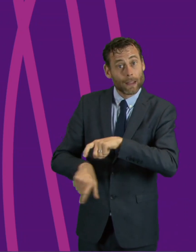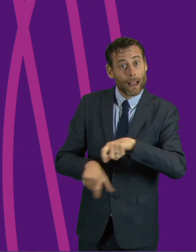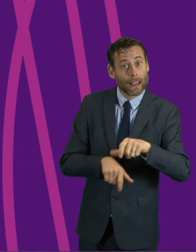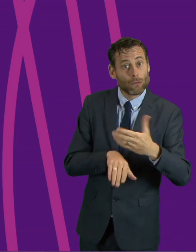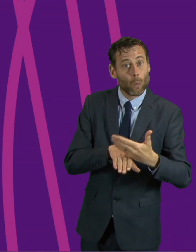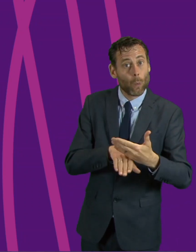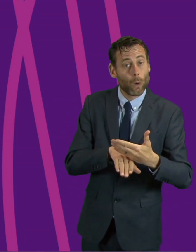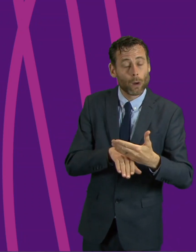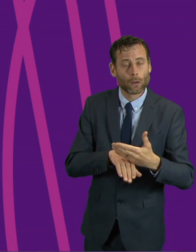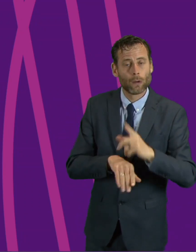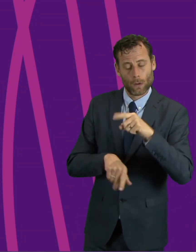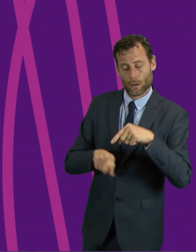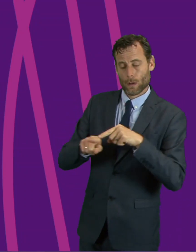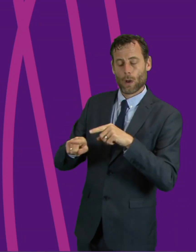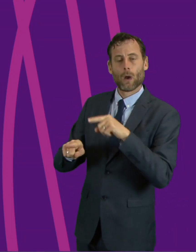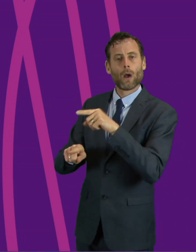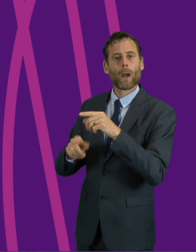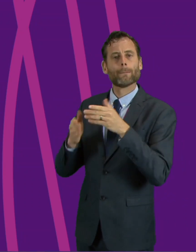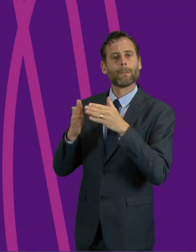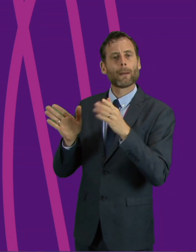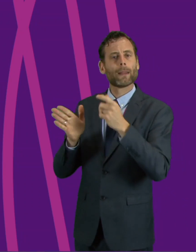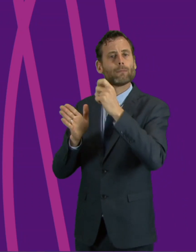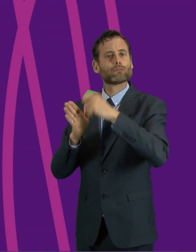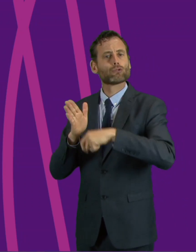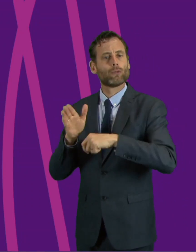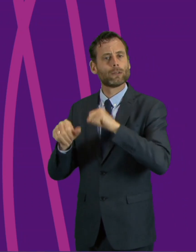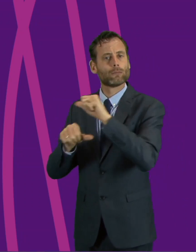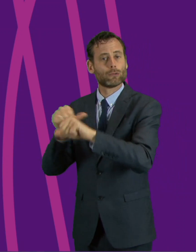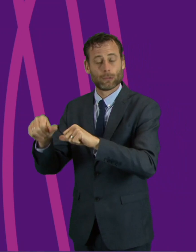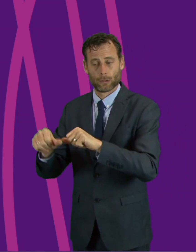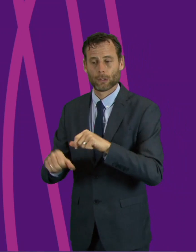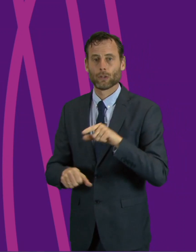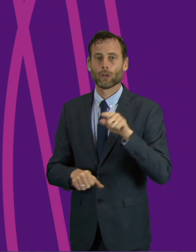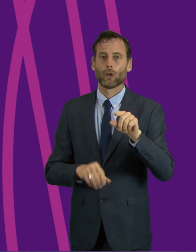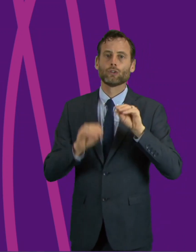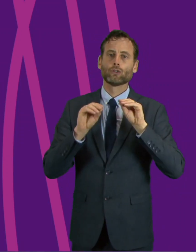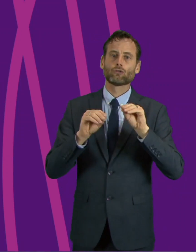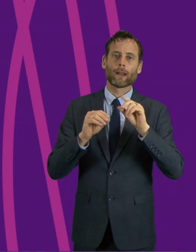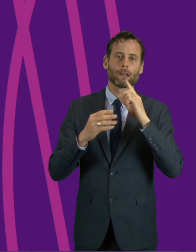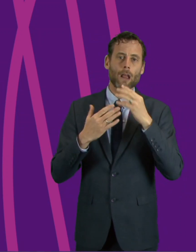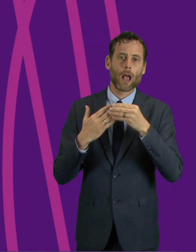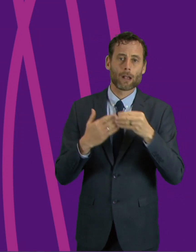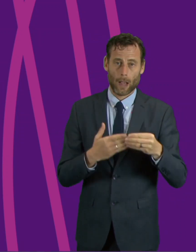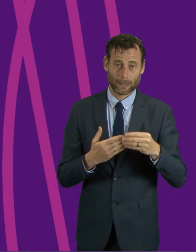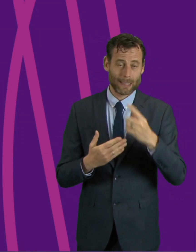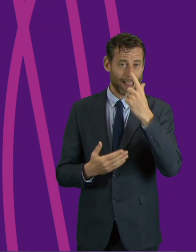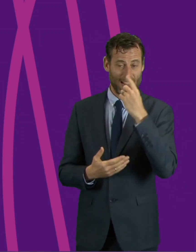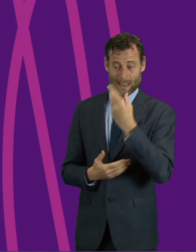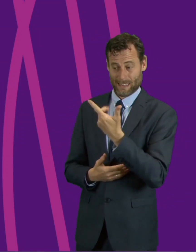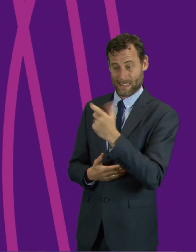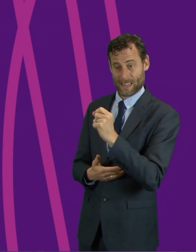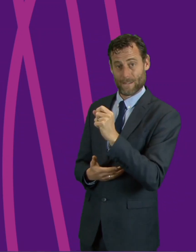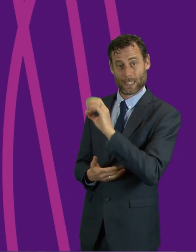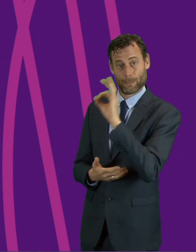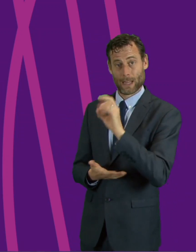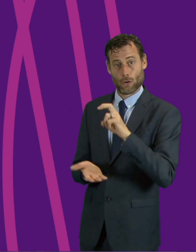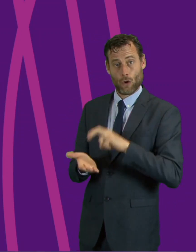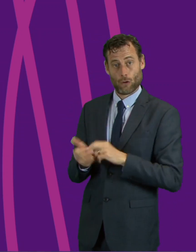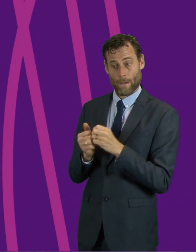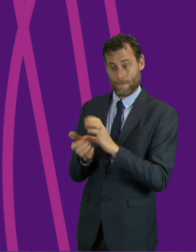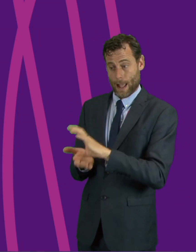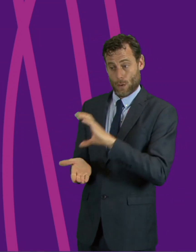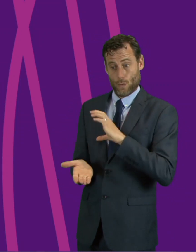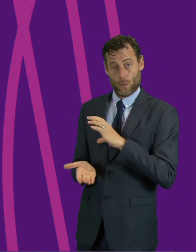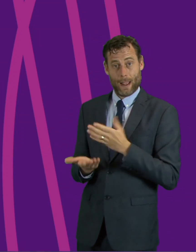public procurement guidance for public money, training providers could receive a percentage of their contract value in advance. This would allow them to continue